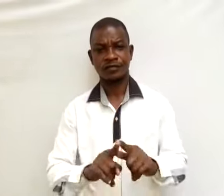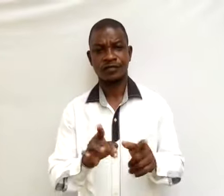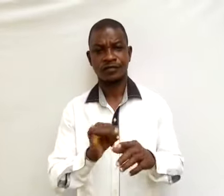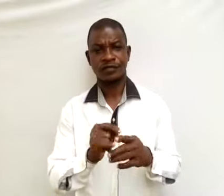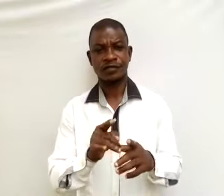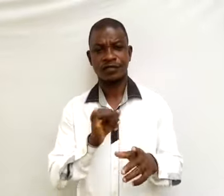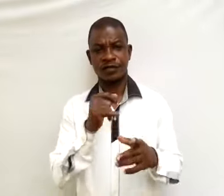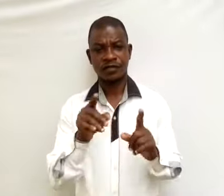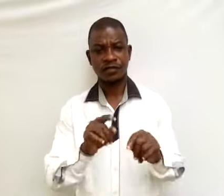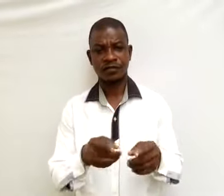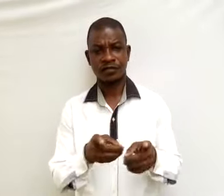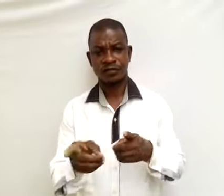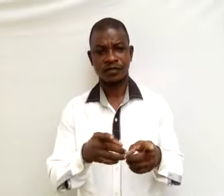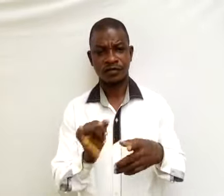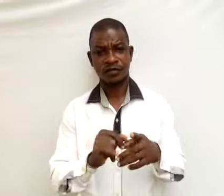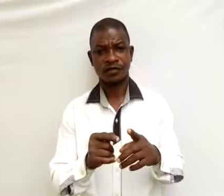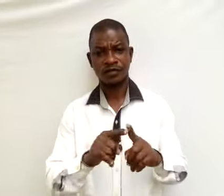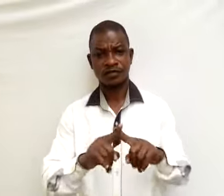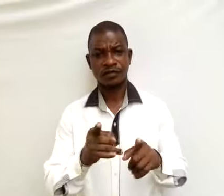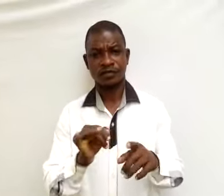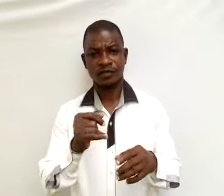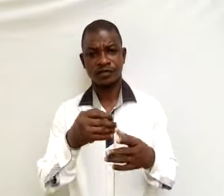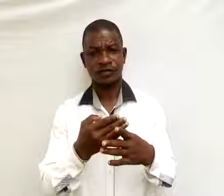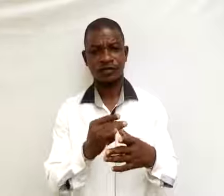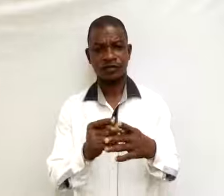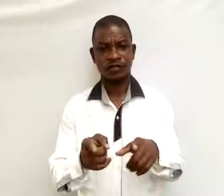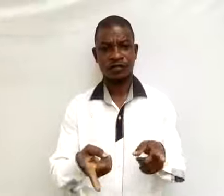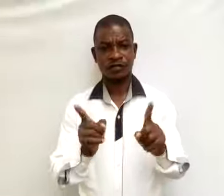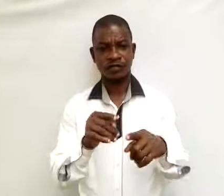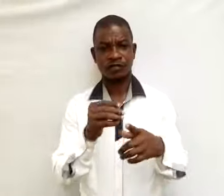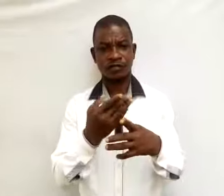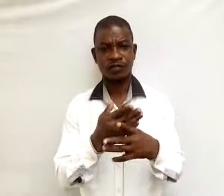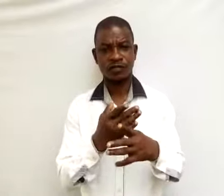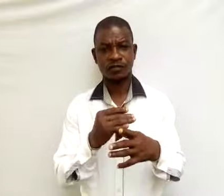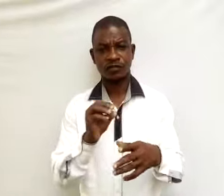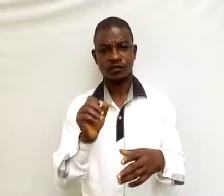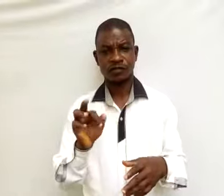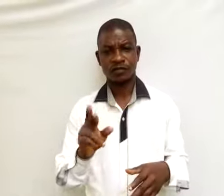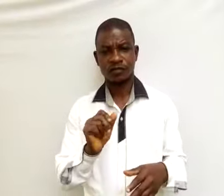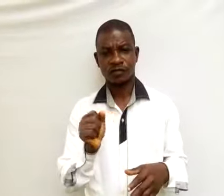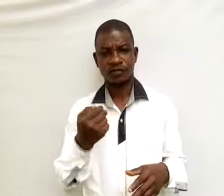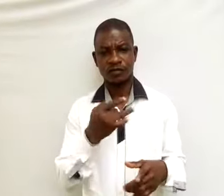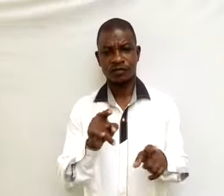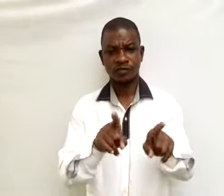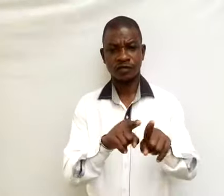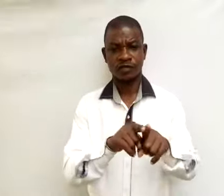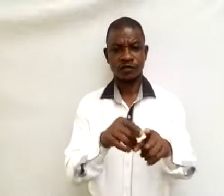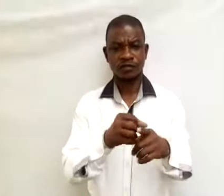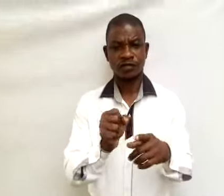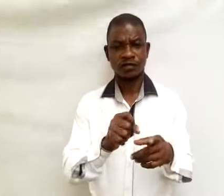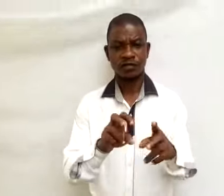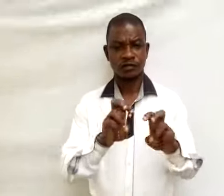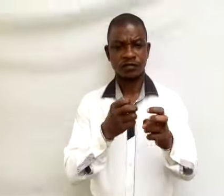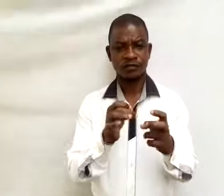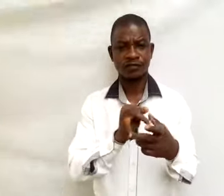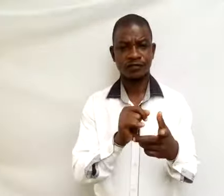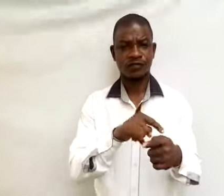be defined as the differences which exist between organisms of the same species, while population can